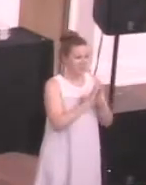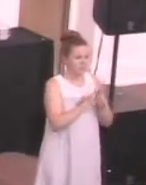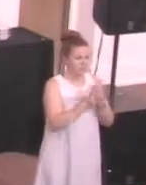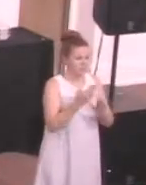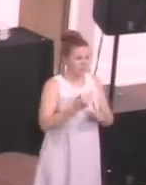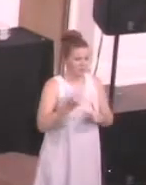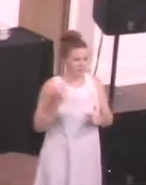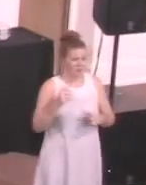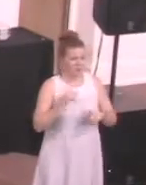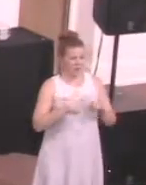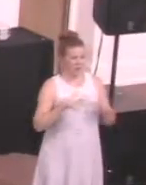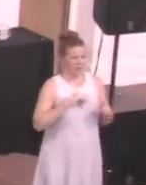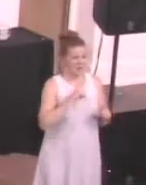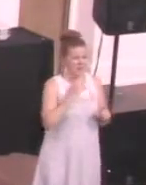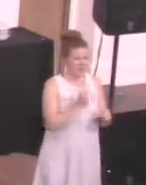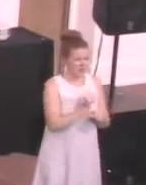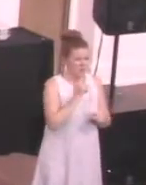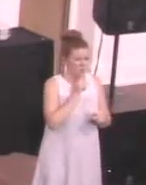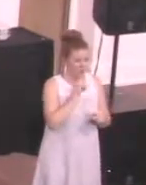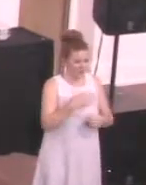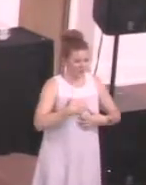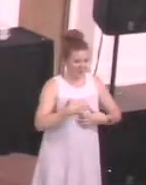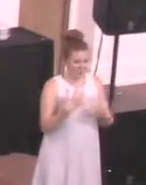but I got really angry today.